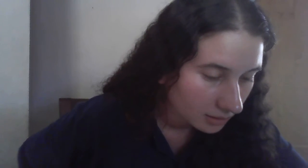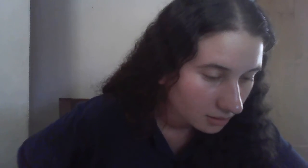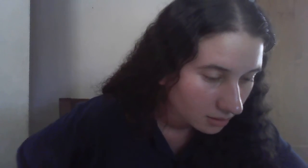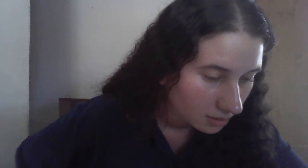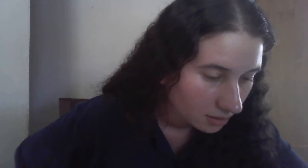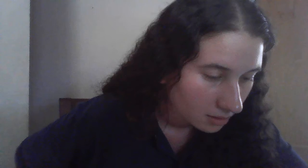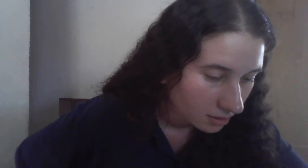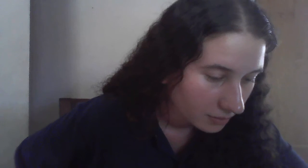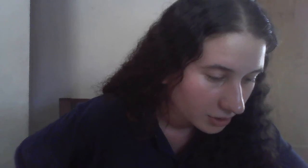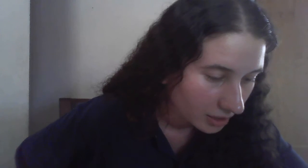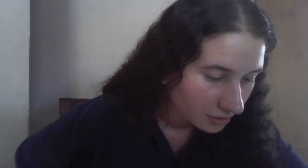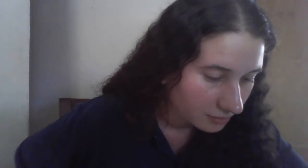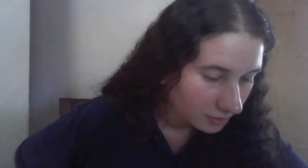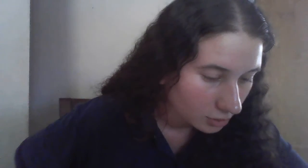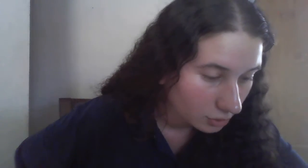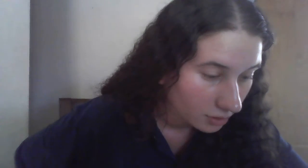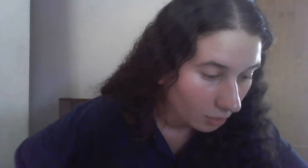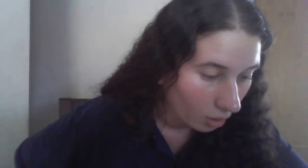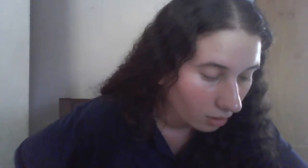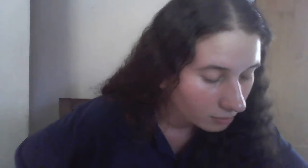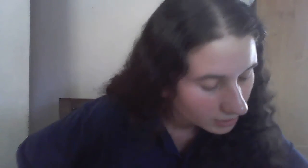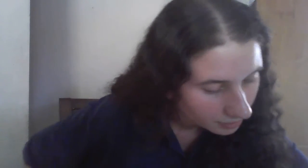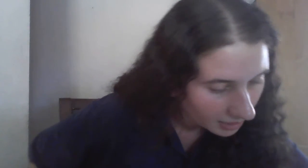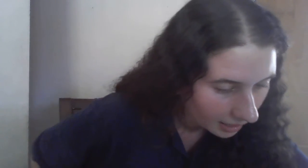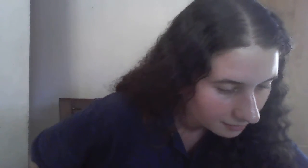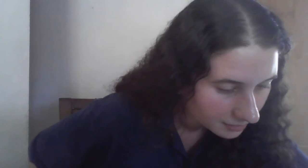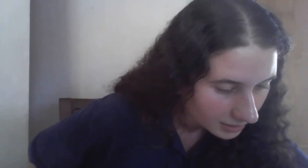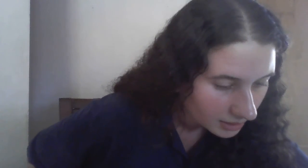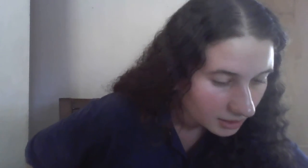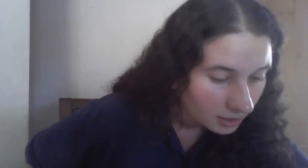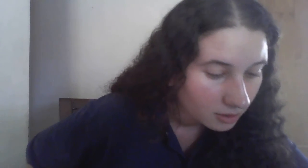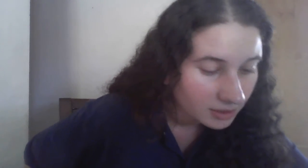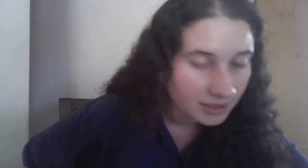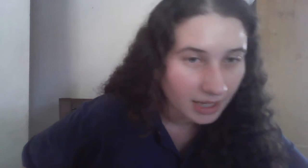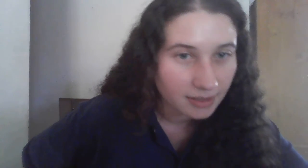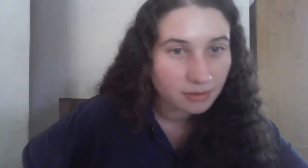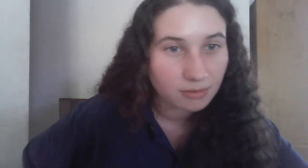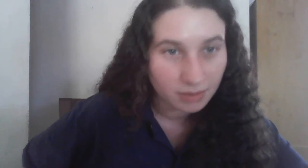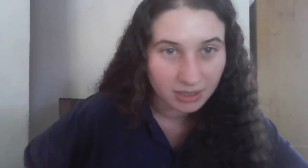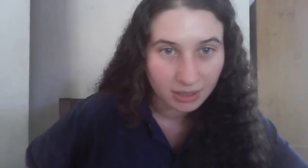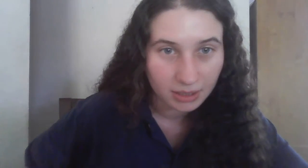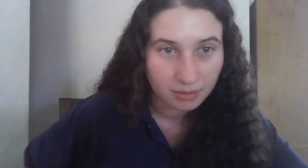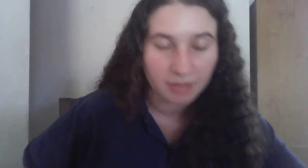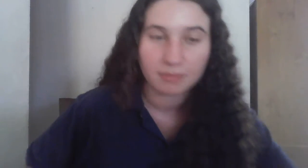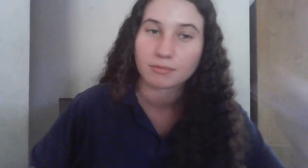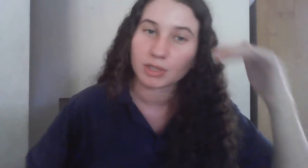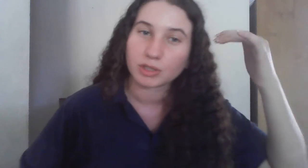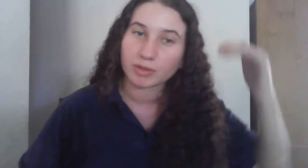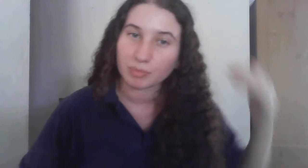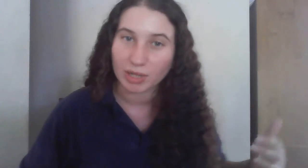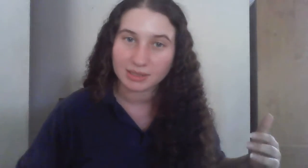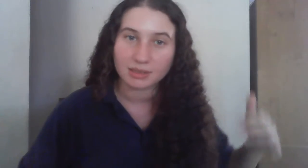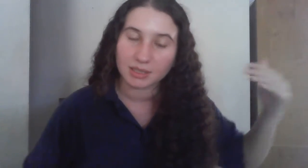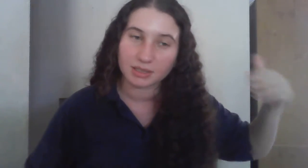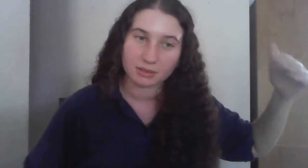sentences, which I don't know if we're going to do them all. But here we have, he learned sign recently, right? We could do it present, he is